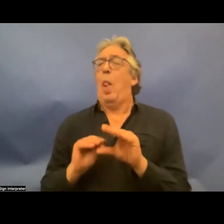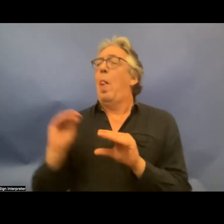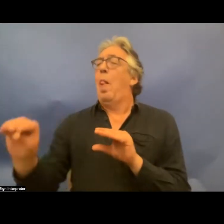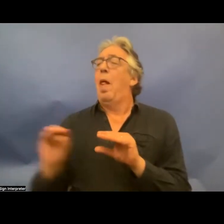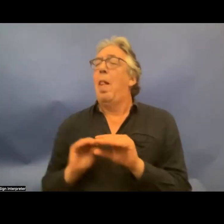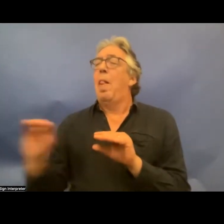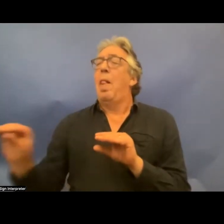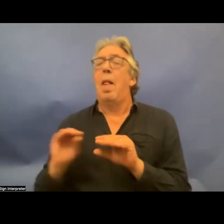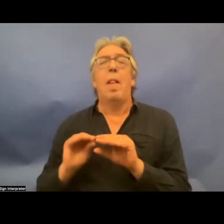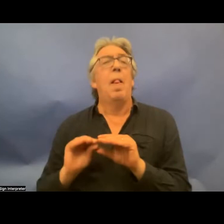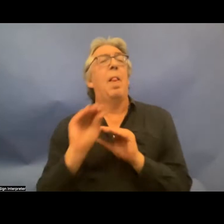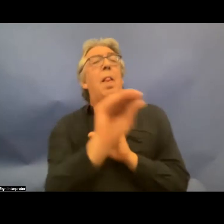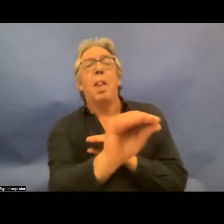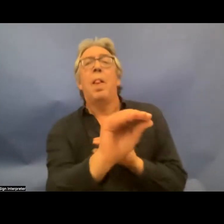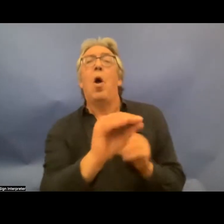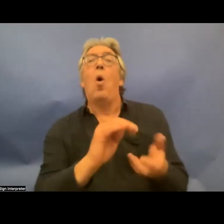to organizations